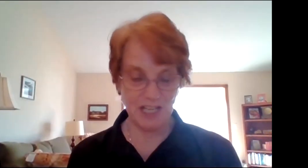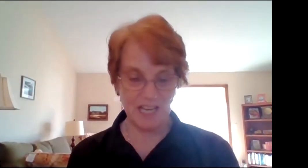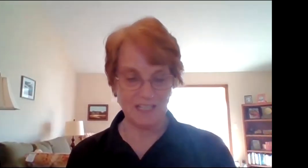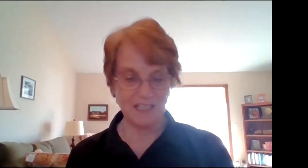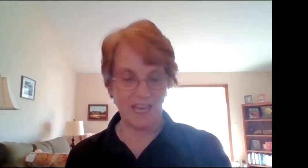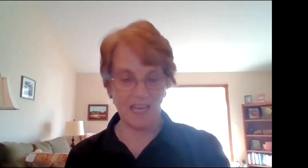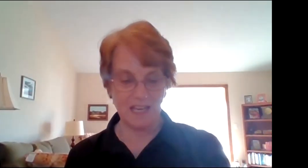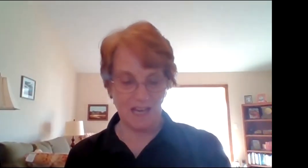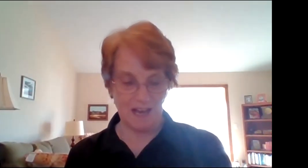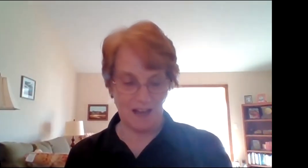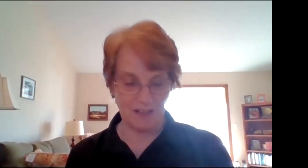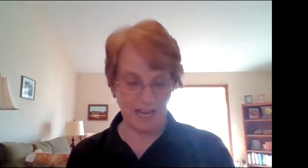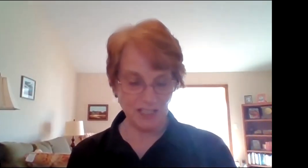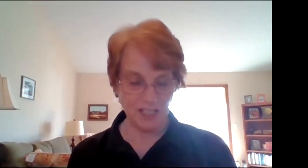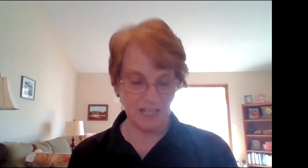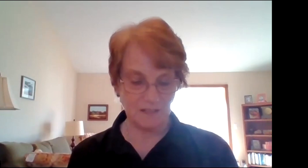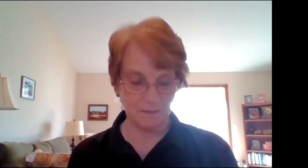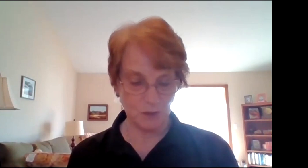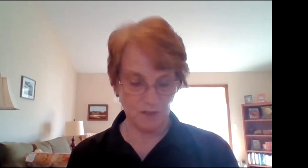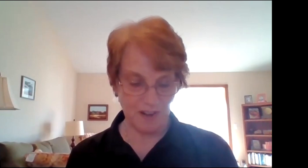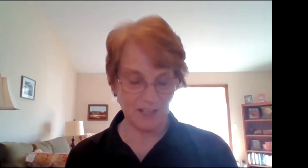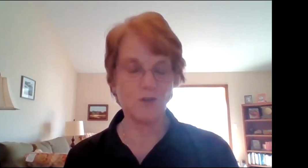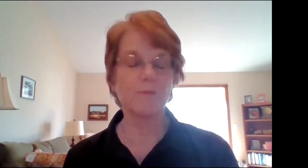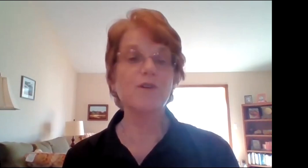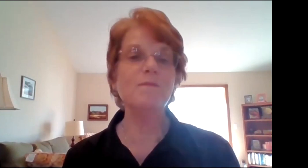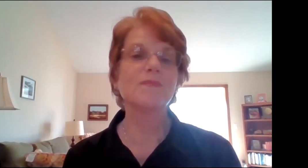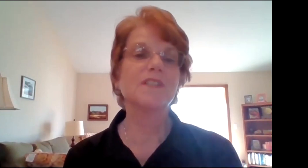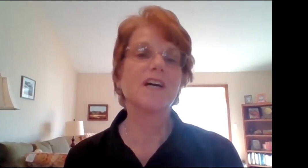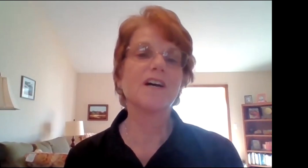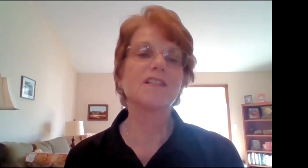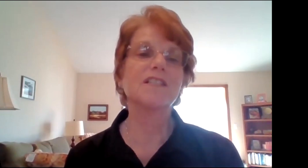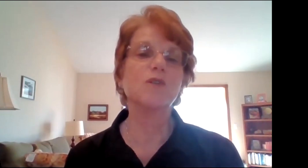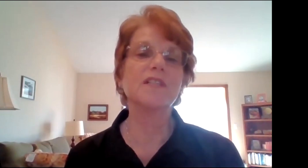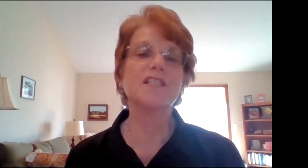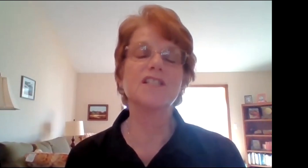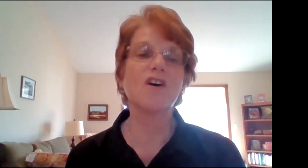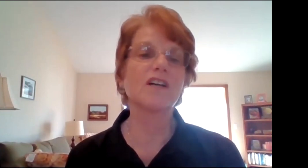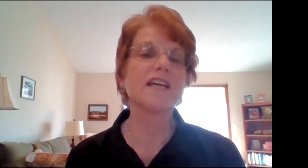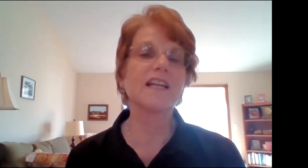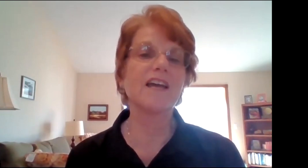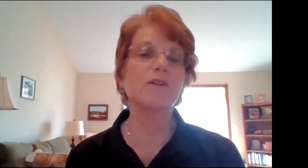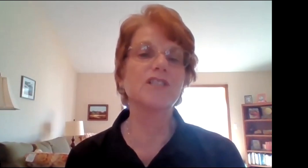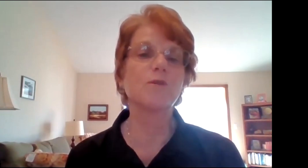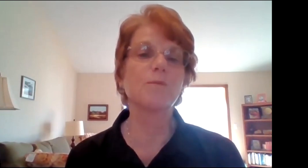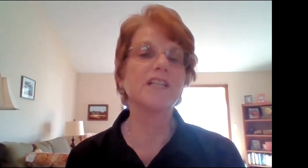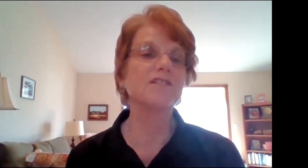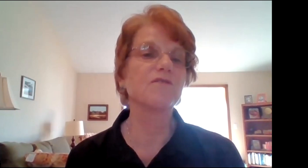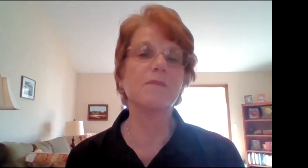She is a nationally certified interpreter. She's taught sign language interpretation for many,